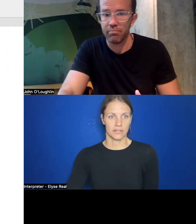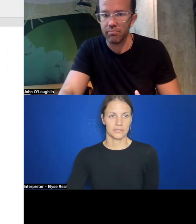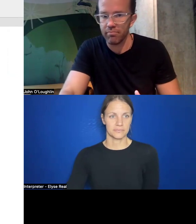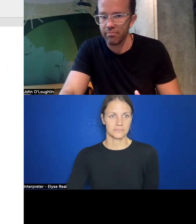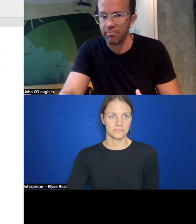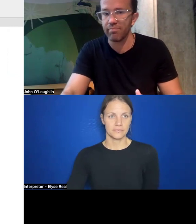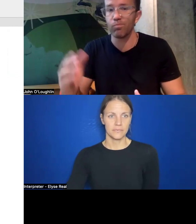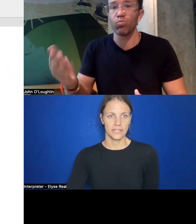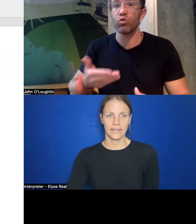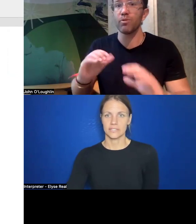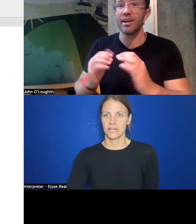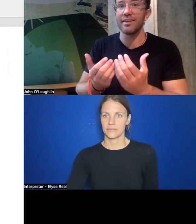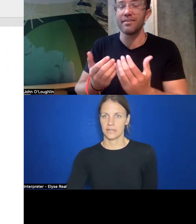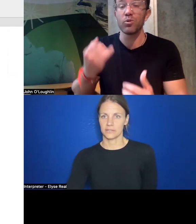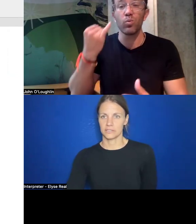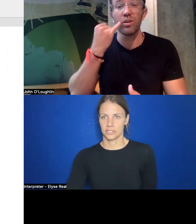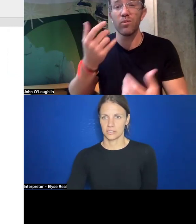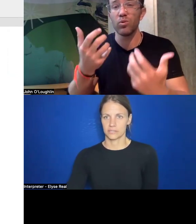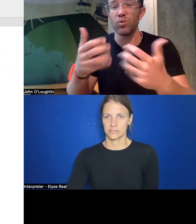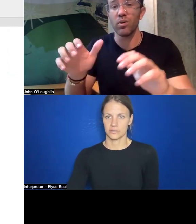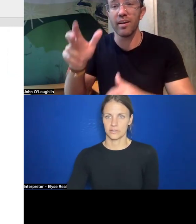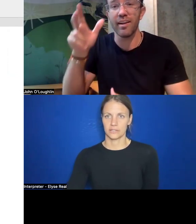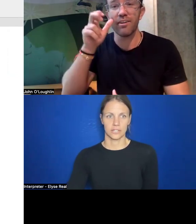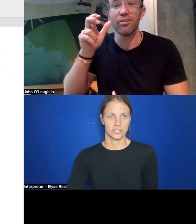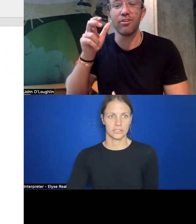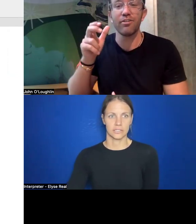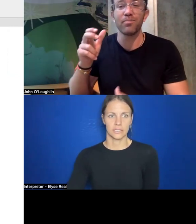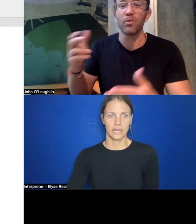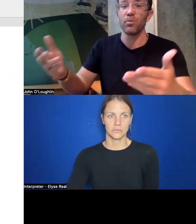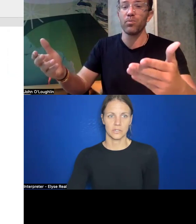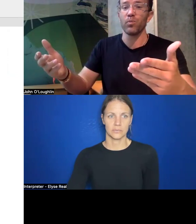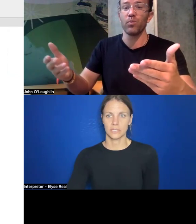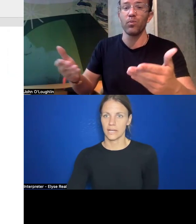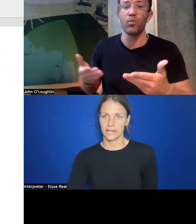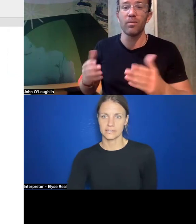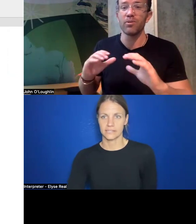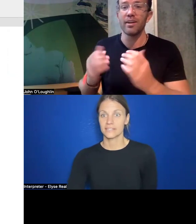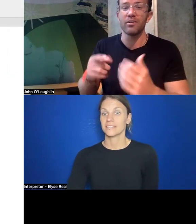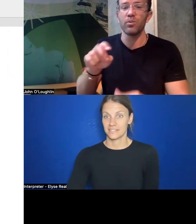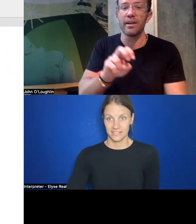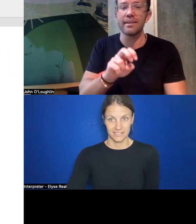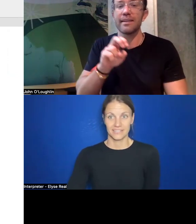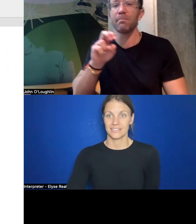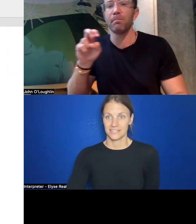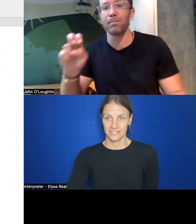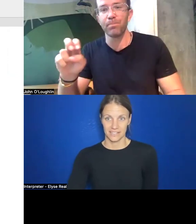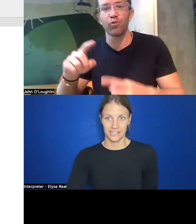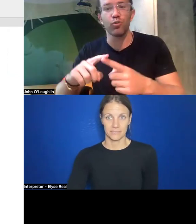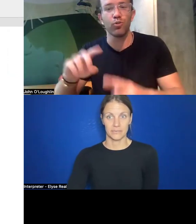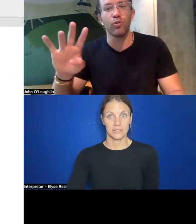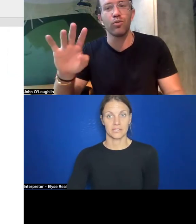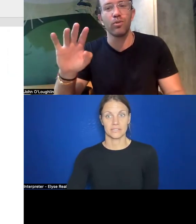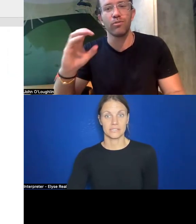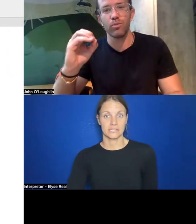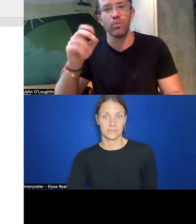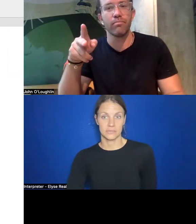all there. They have it timed out in chunks. So the introduction to the class, welcome to class, and